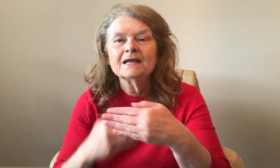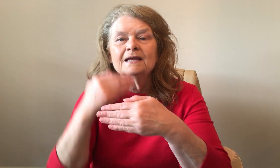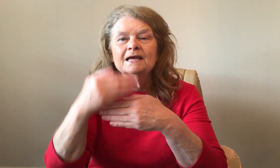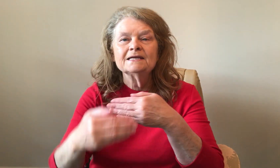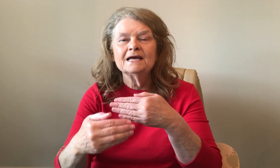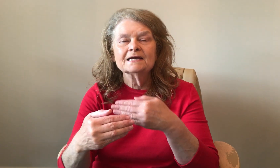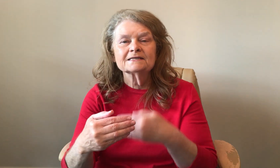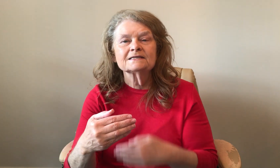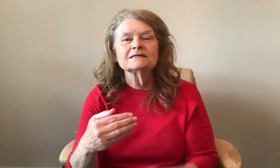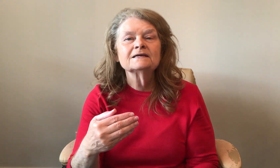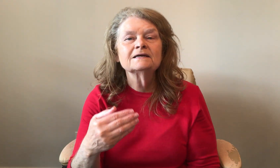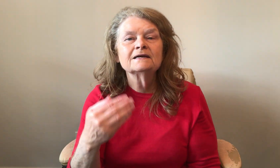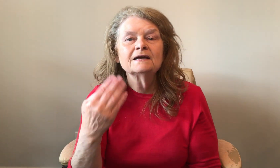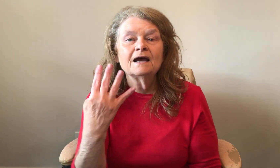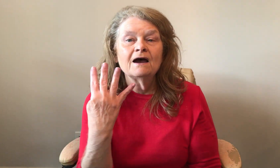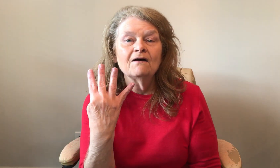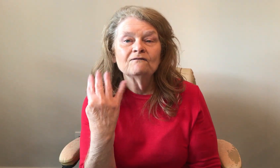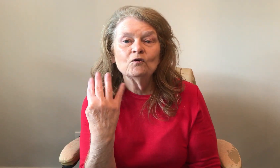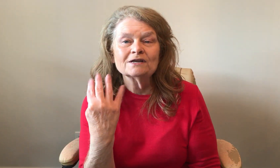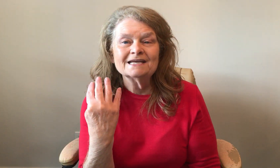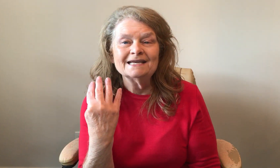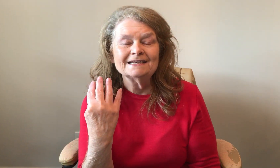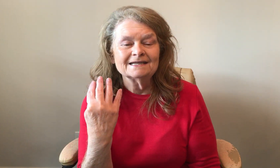Okay, next, 14.